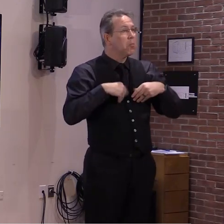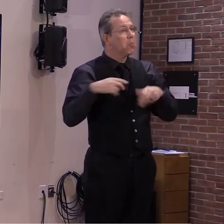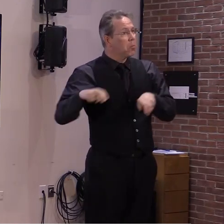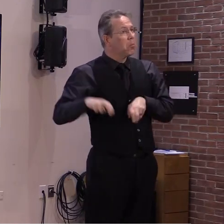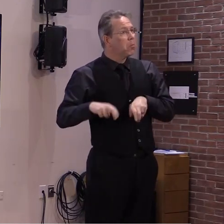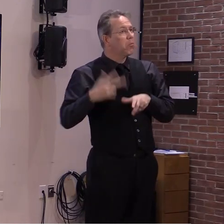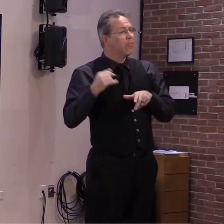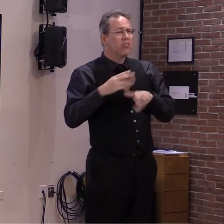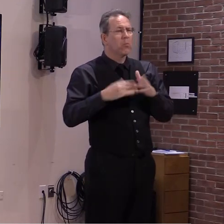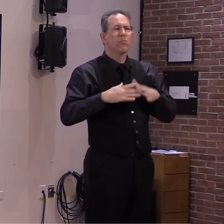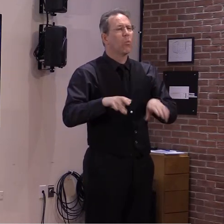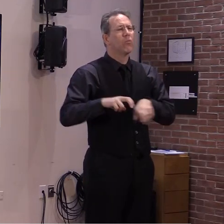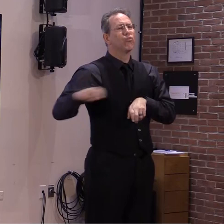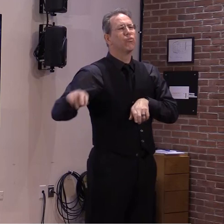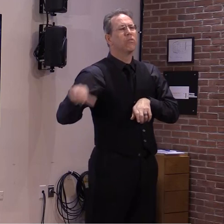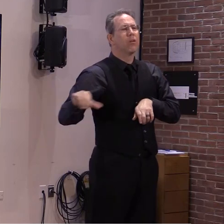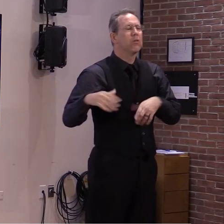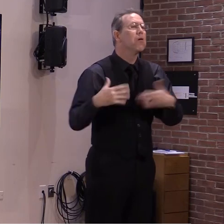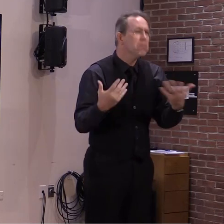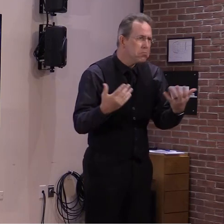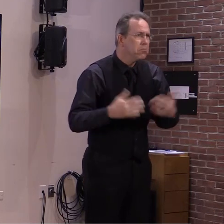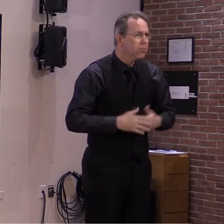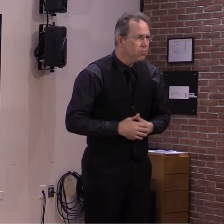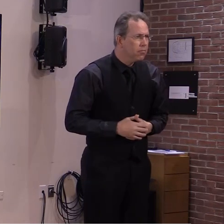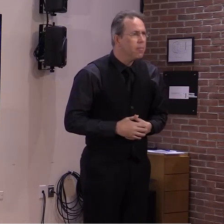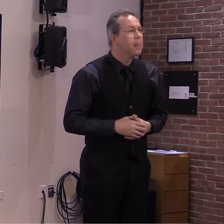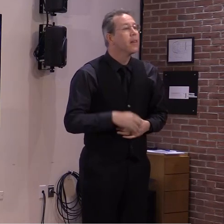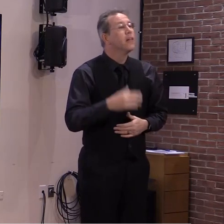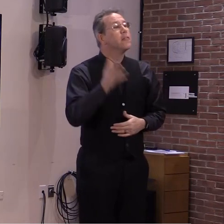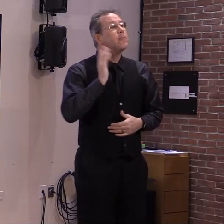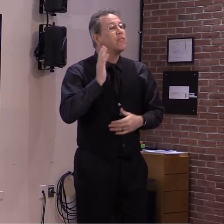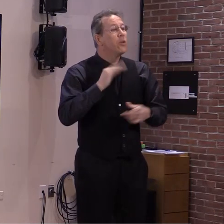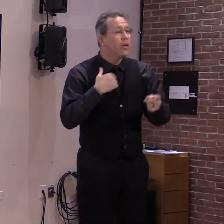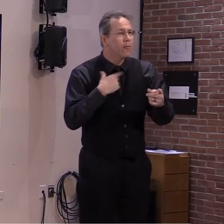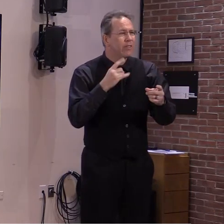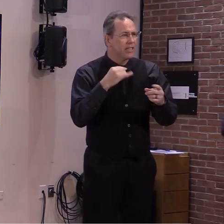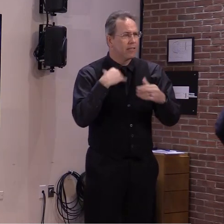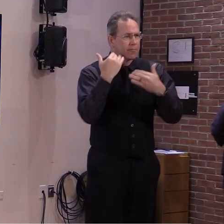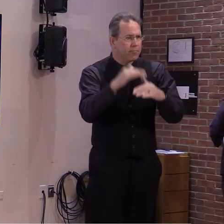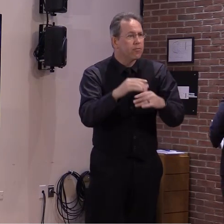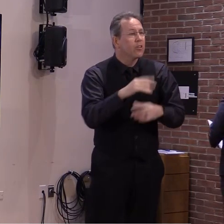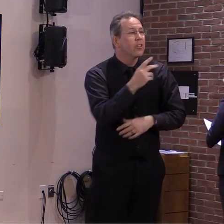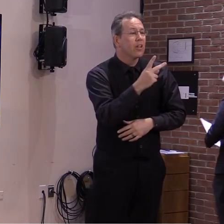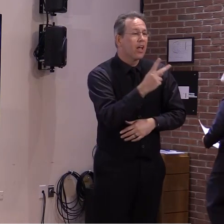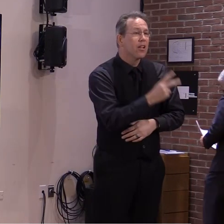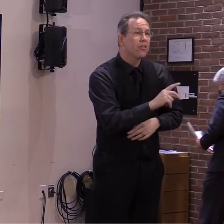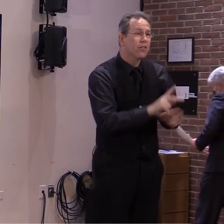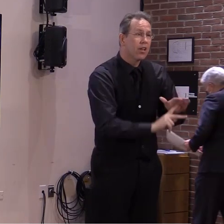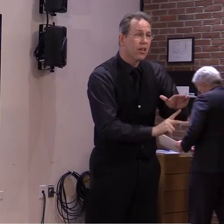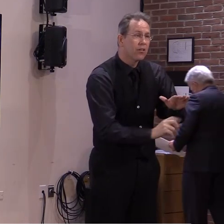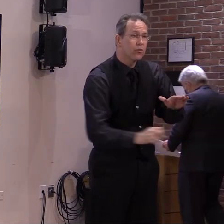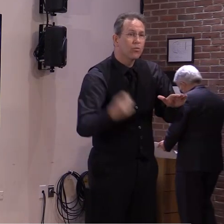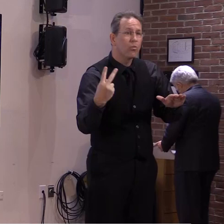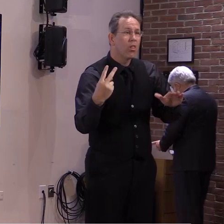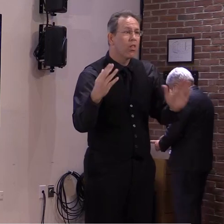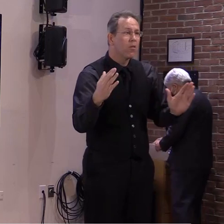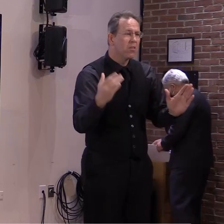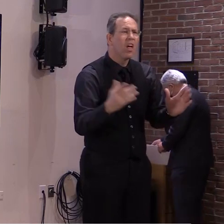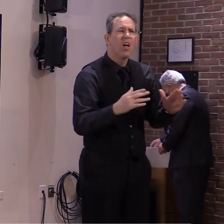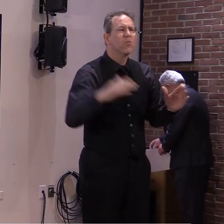Previously, we had adopted the 3-foot standard for students in grades K through 6, but 6 feet has been our standard for students in the upper